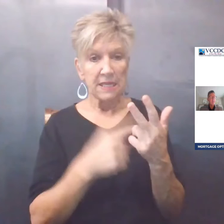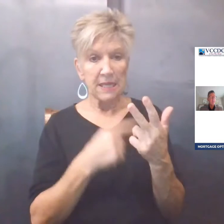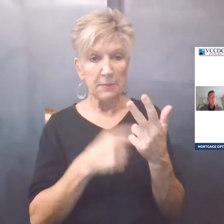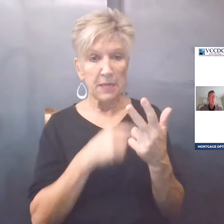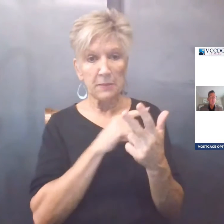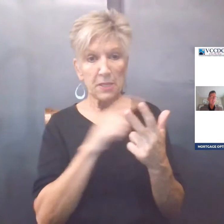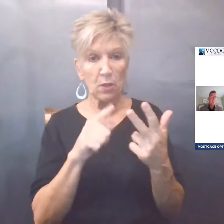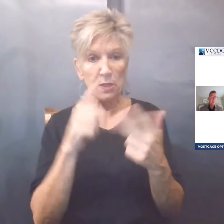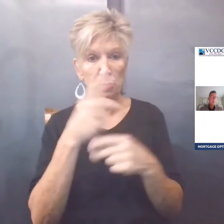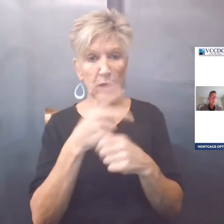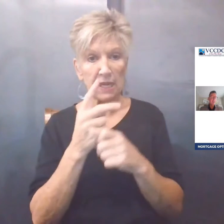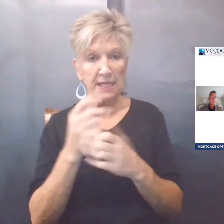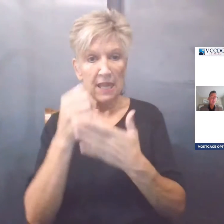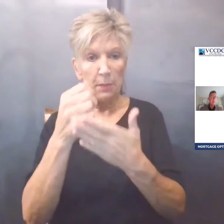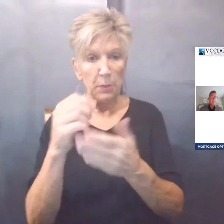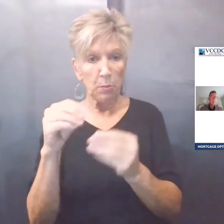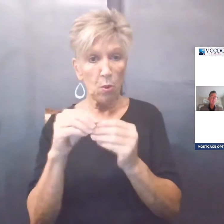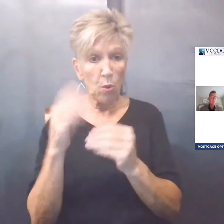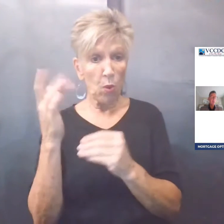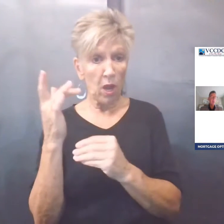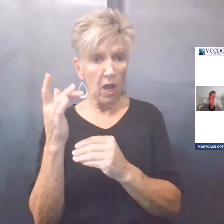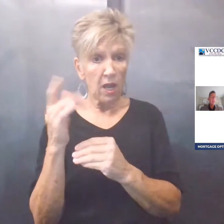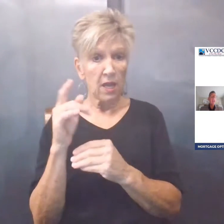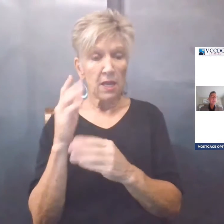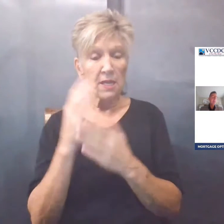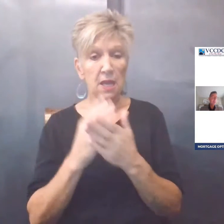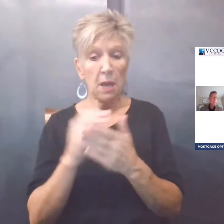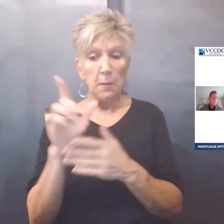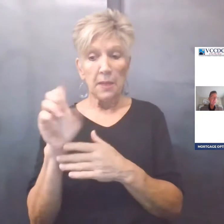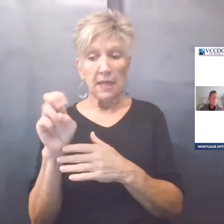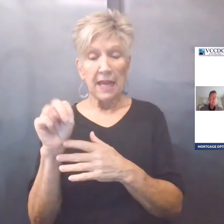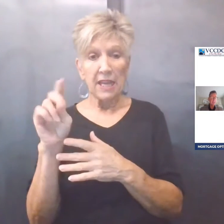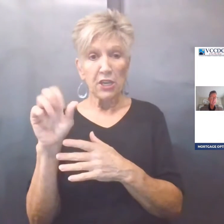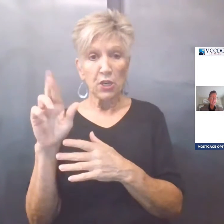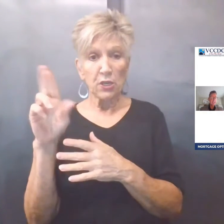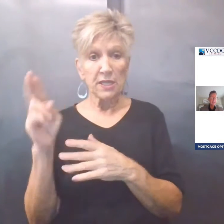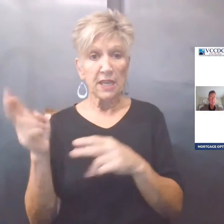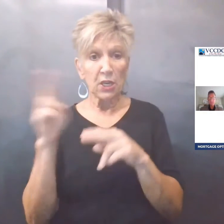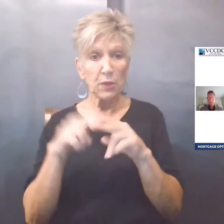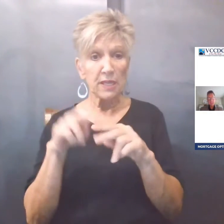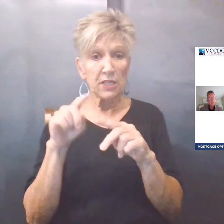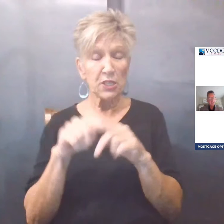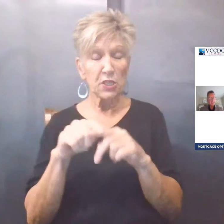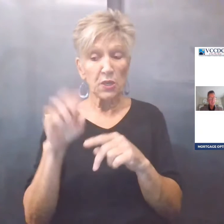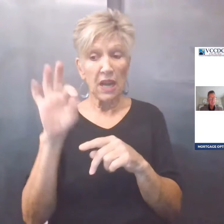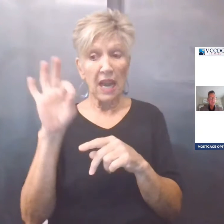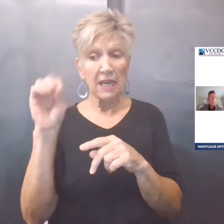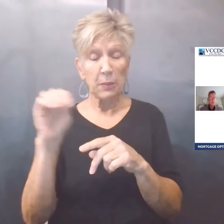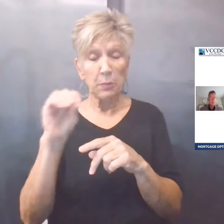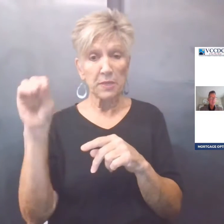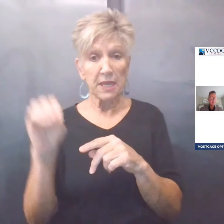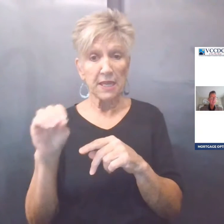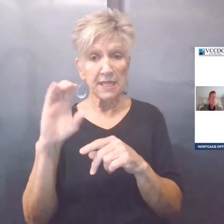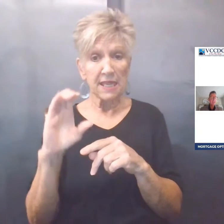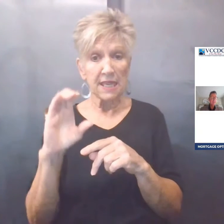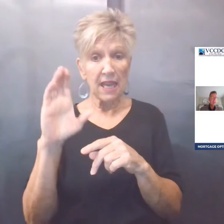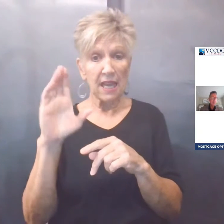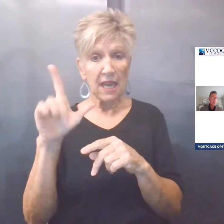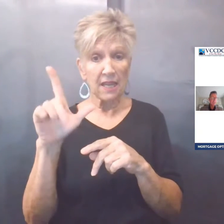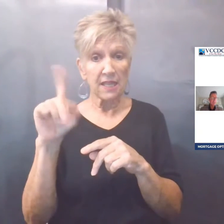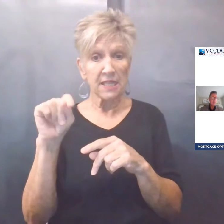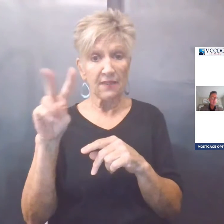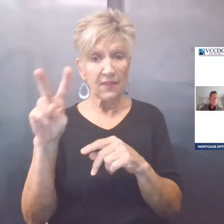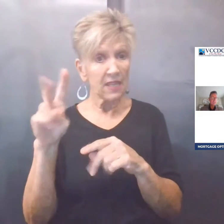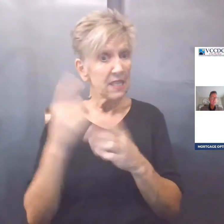more beneficial because some lenders go up to 90% CLTV, sometimes even higher, sometimes even